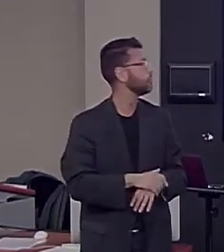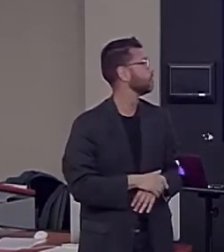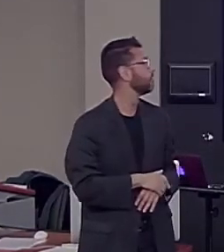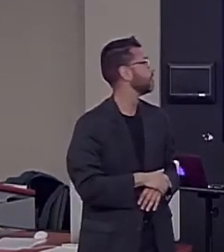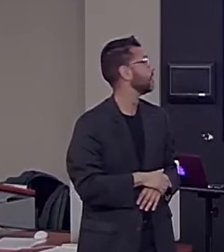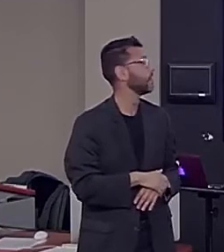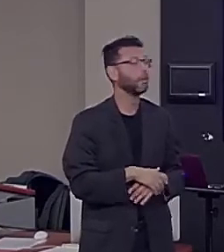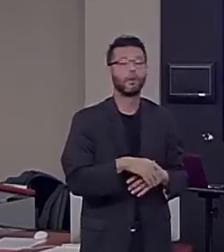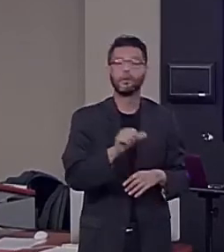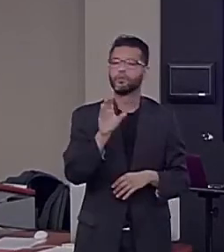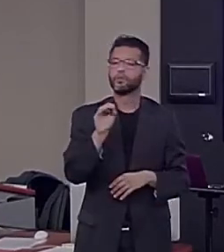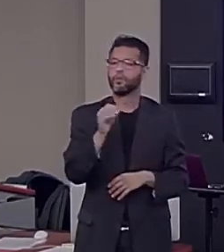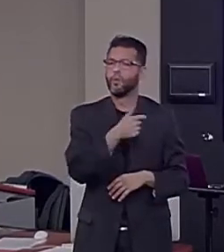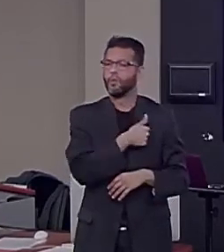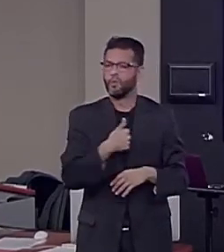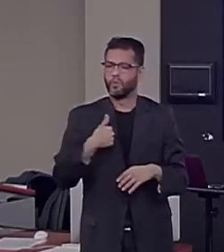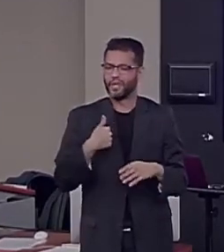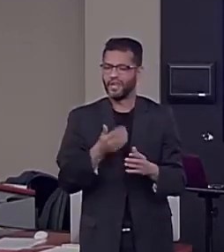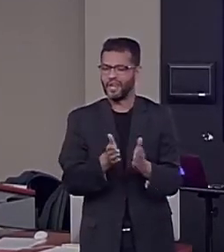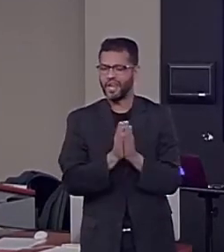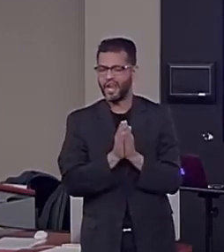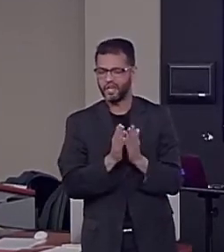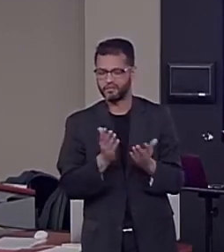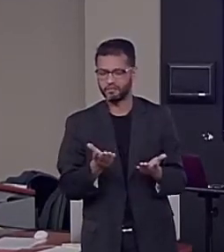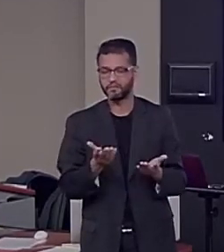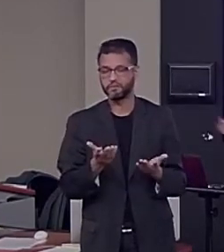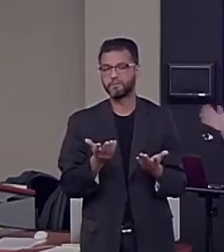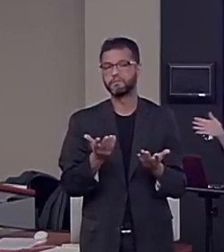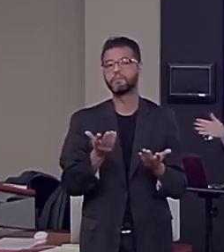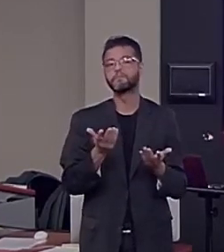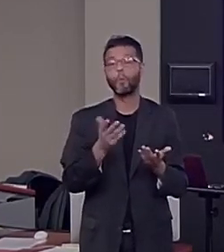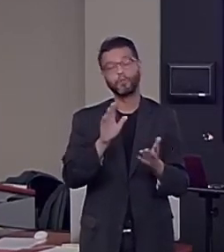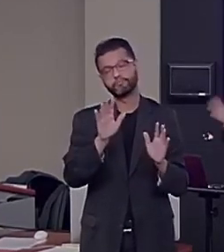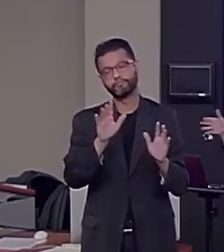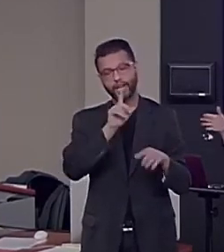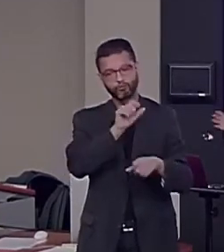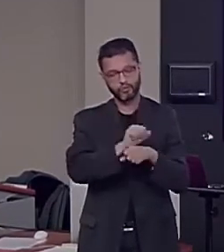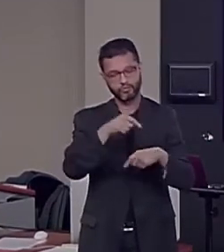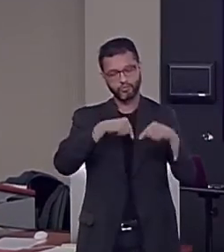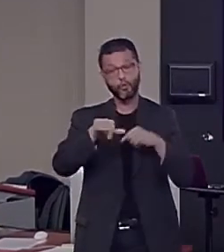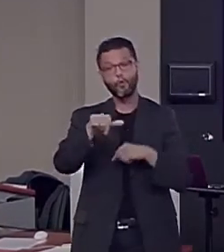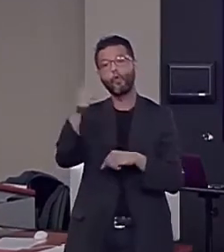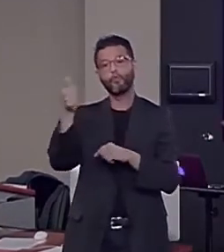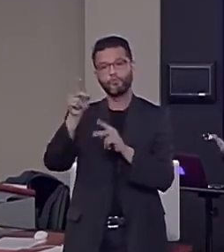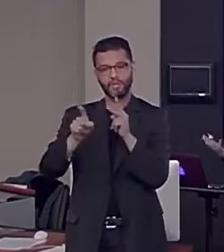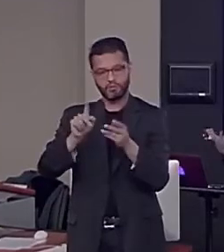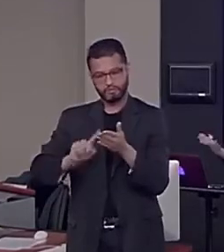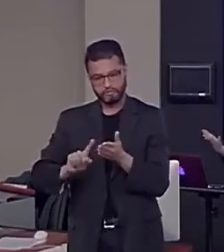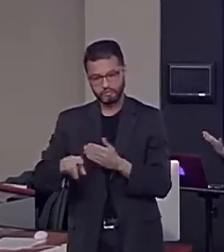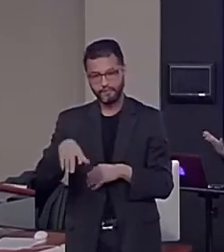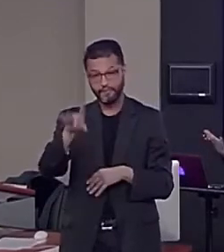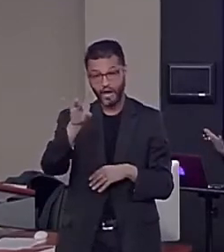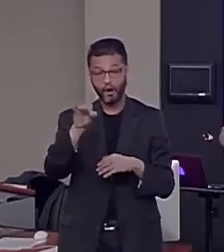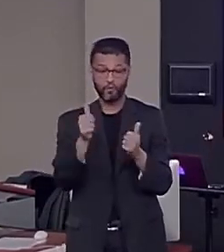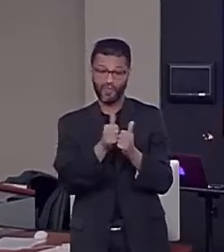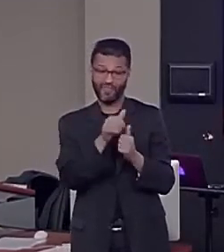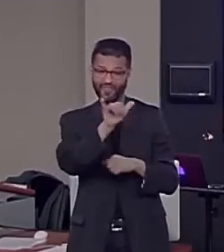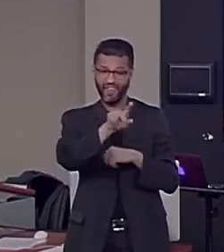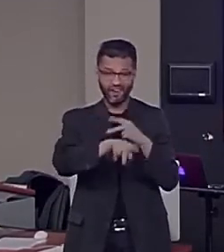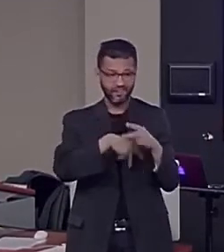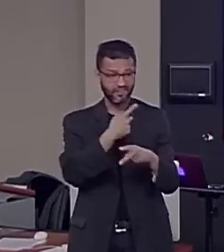And so the question is, what we found, what other people have found actually previously with these kinds of stimuli is